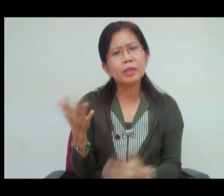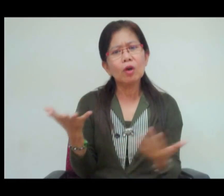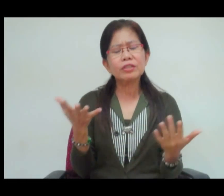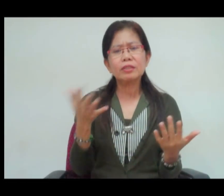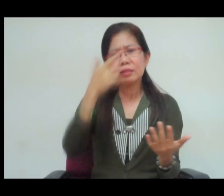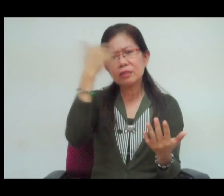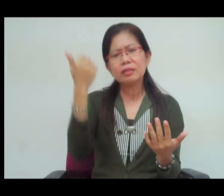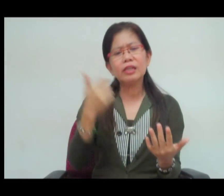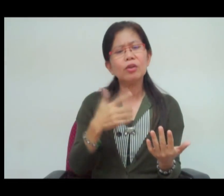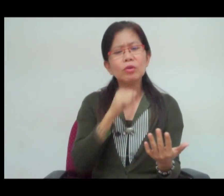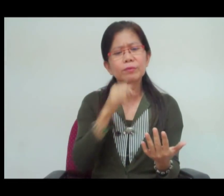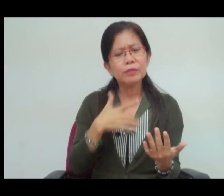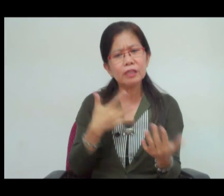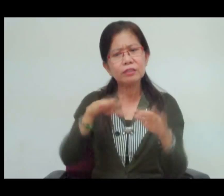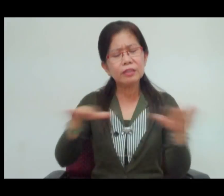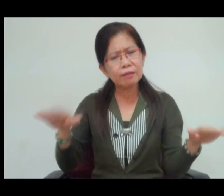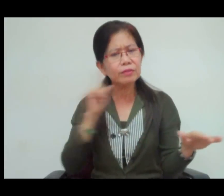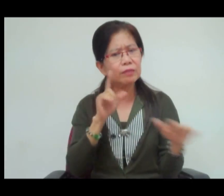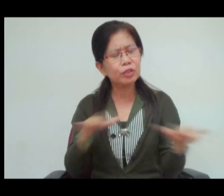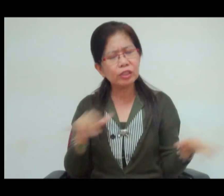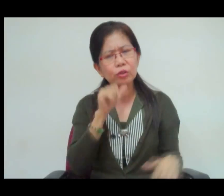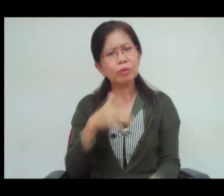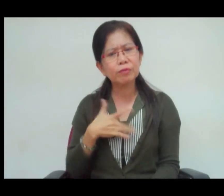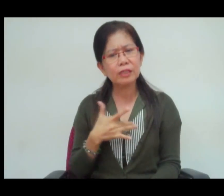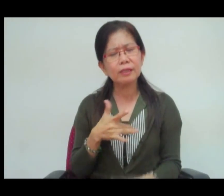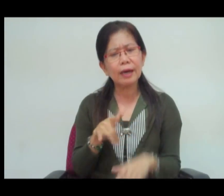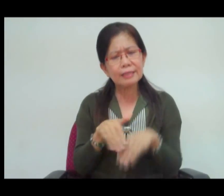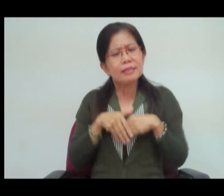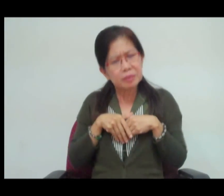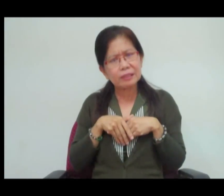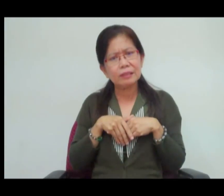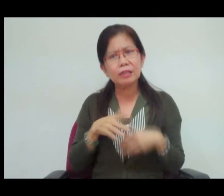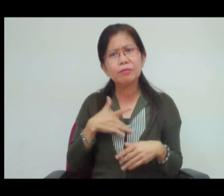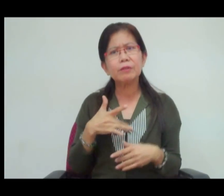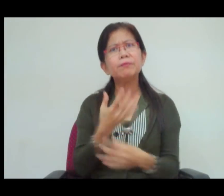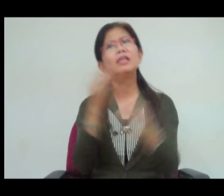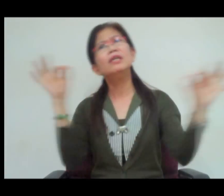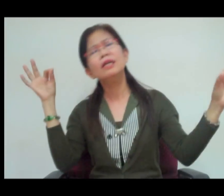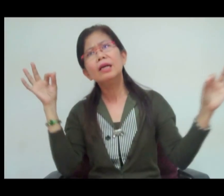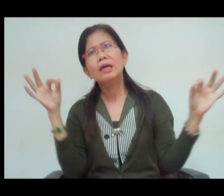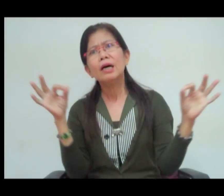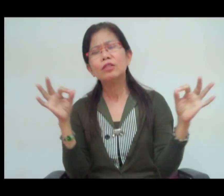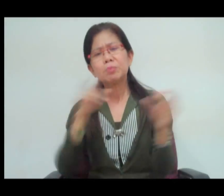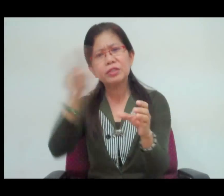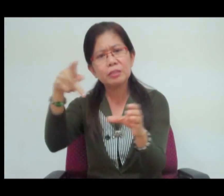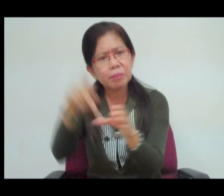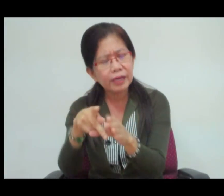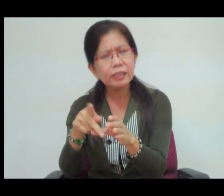because they don't feel deaf children don't feel inhibited. They feel free to participate in